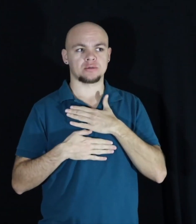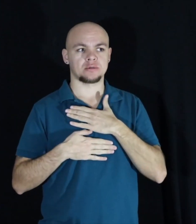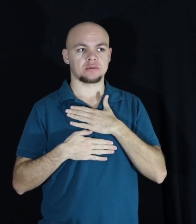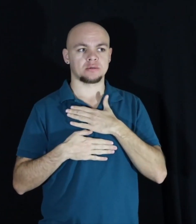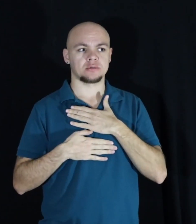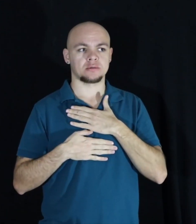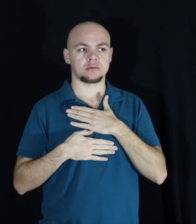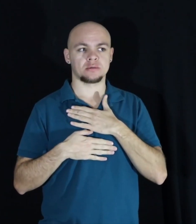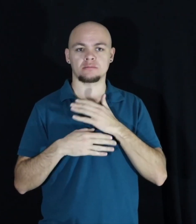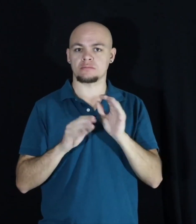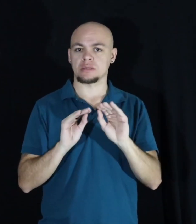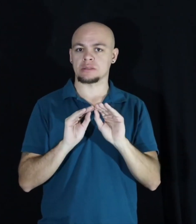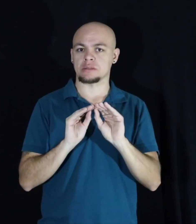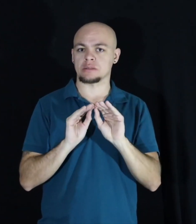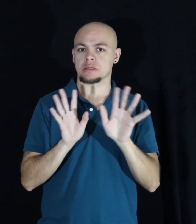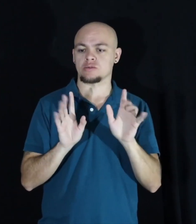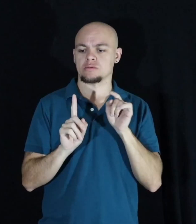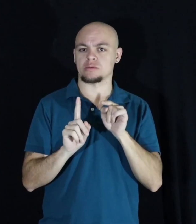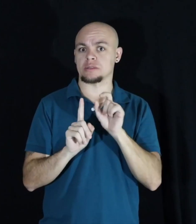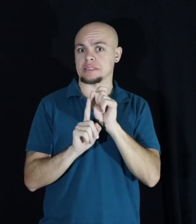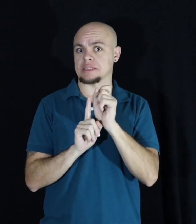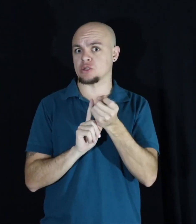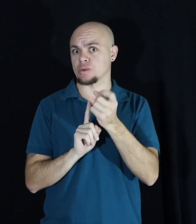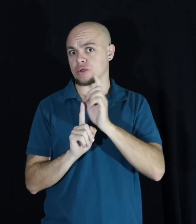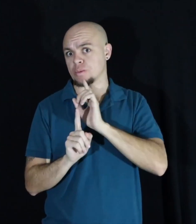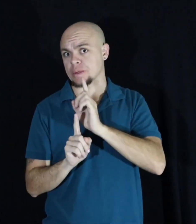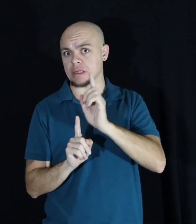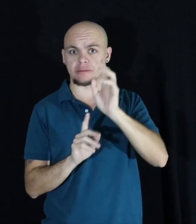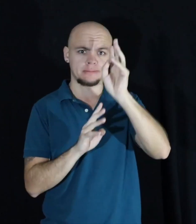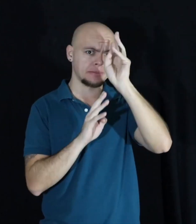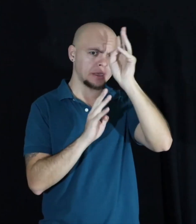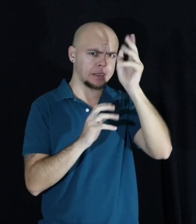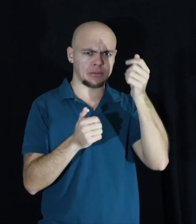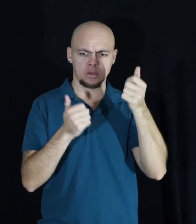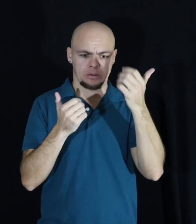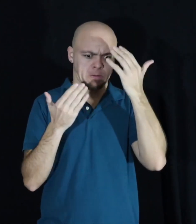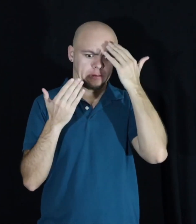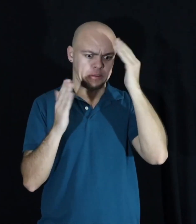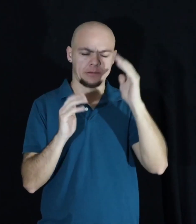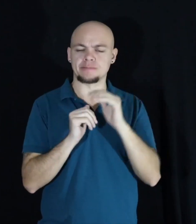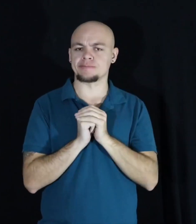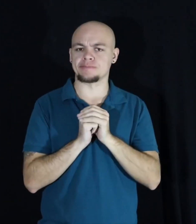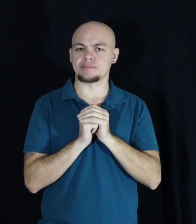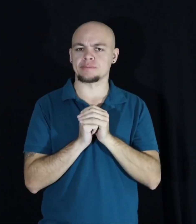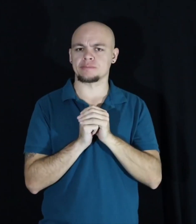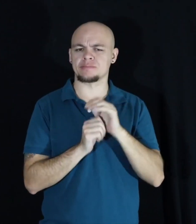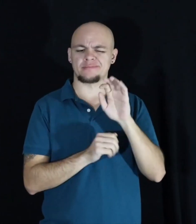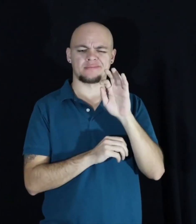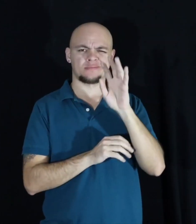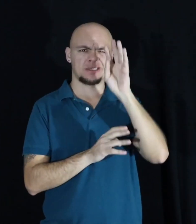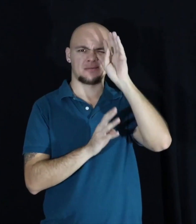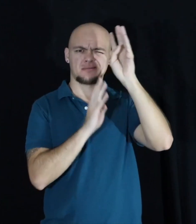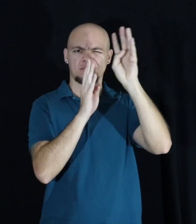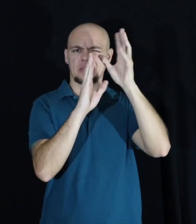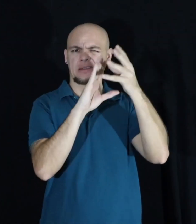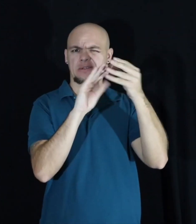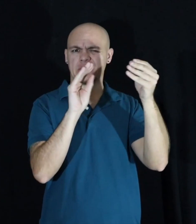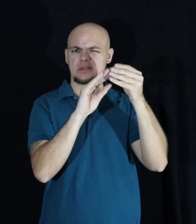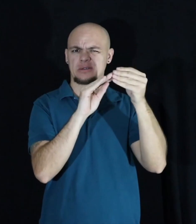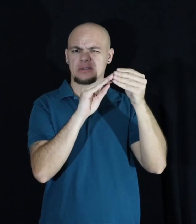if the situation was real or made up. Now you might wonder, what do fairy tales have to do with the space in